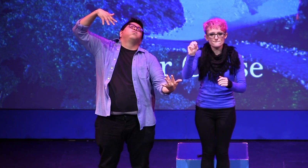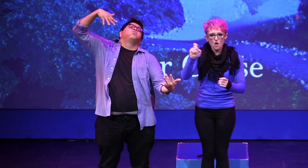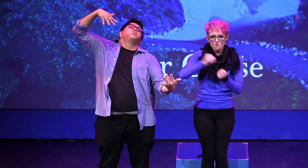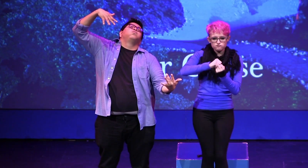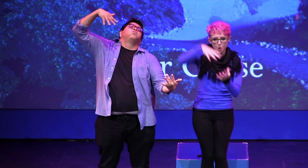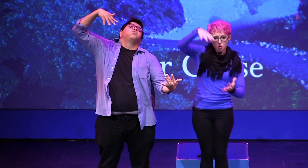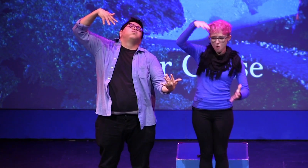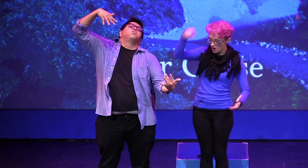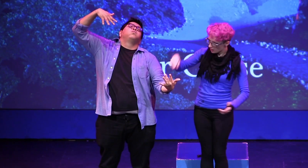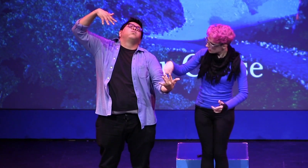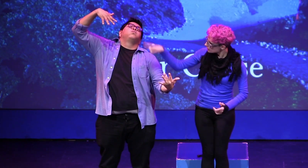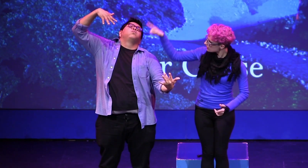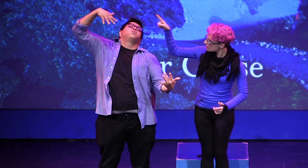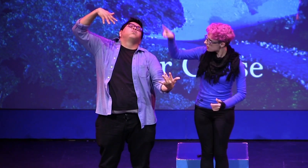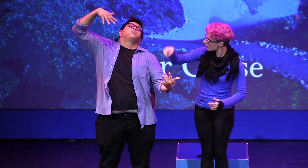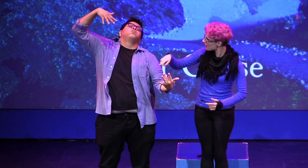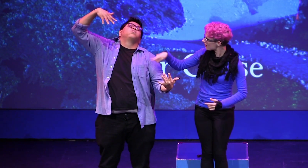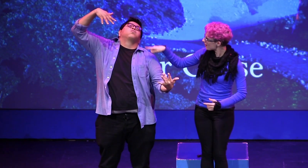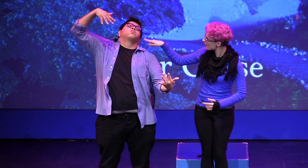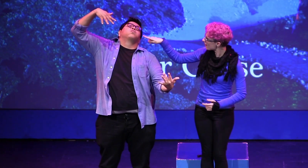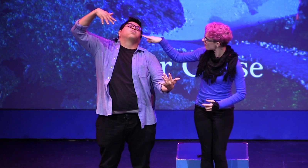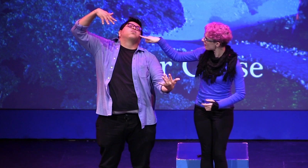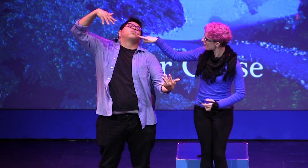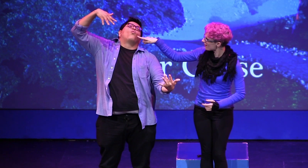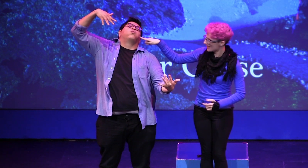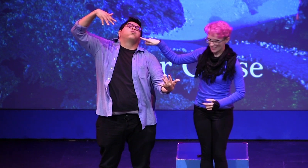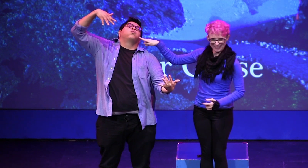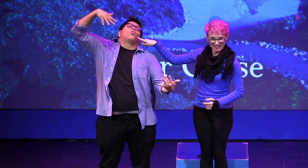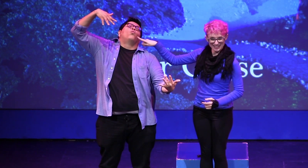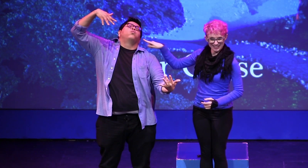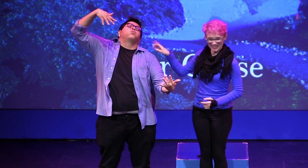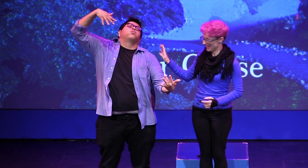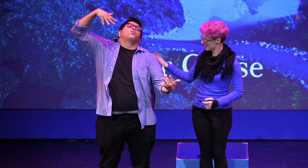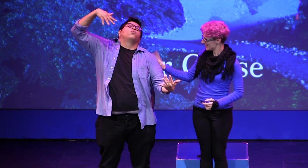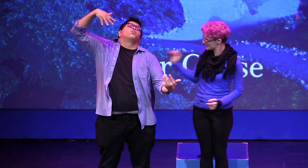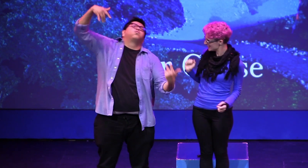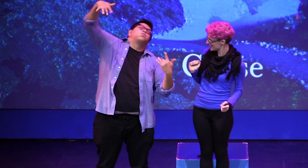abrupt stop. The engine is burning up, smoke is billowing out, and here we can see the indication of